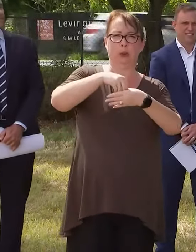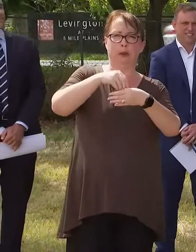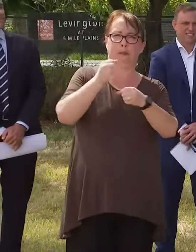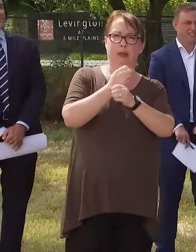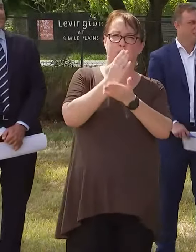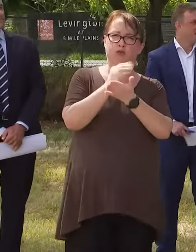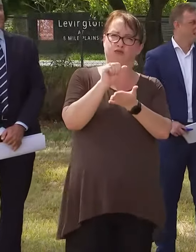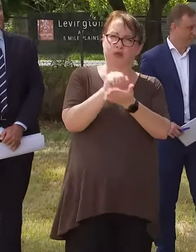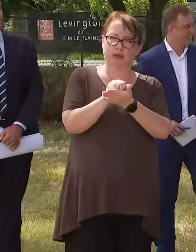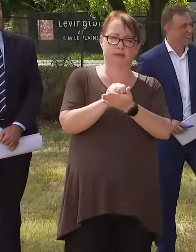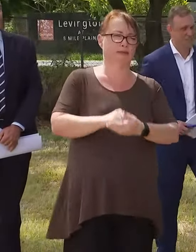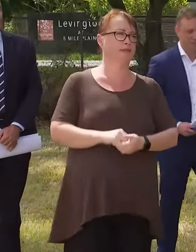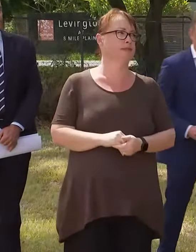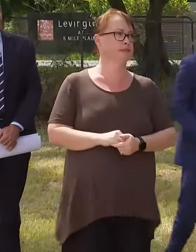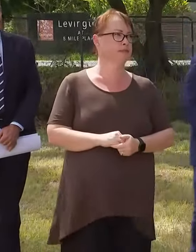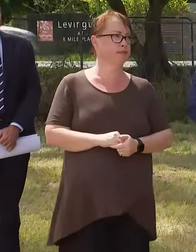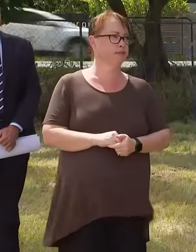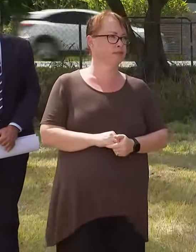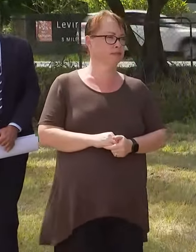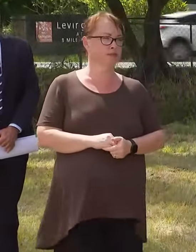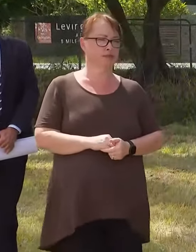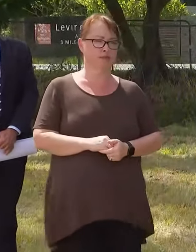communities?